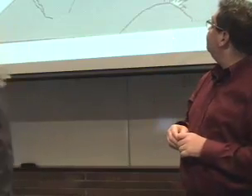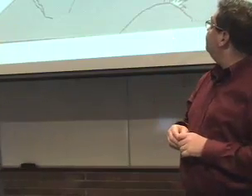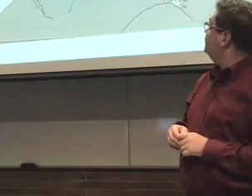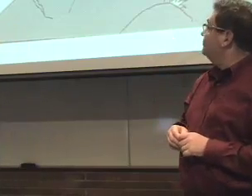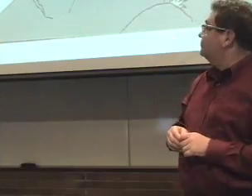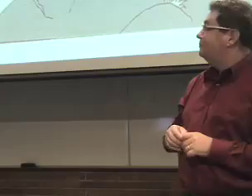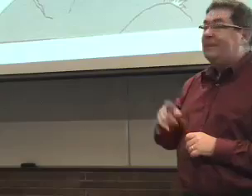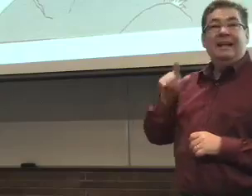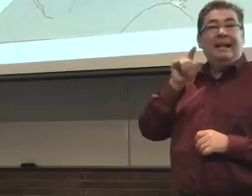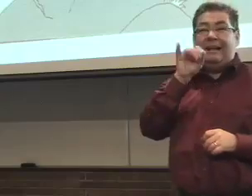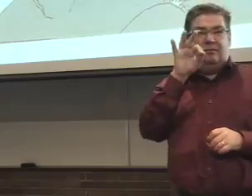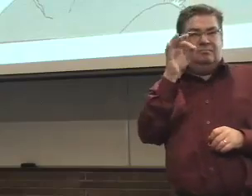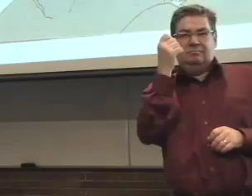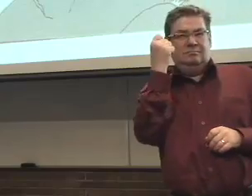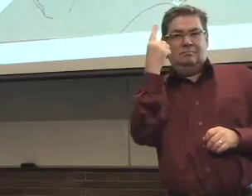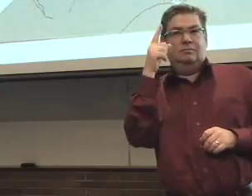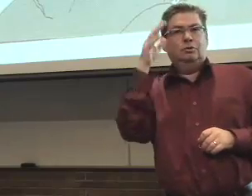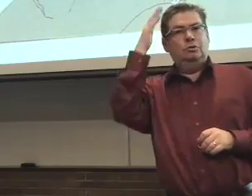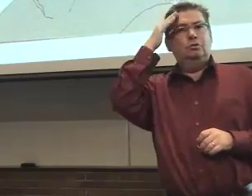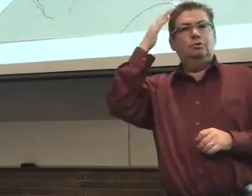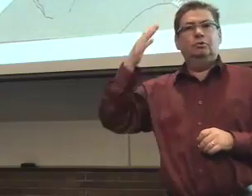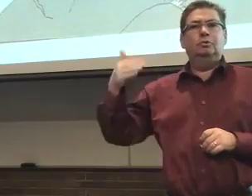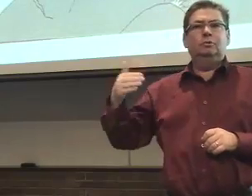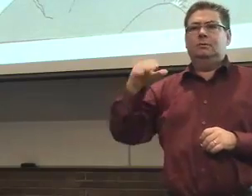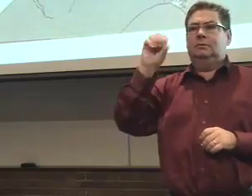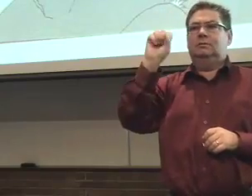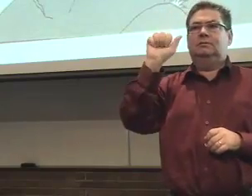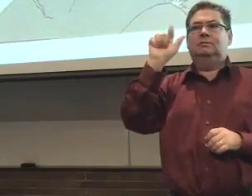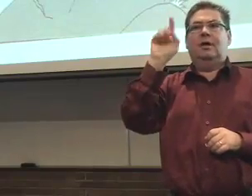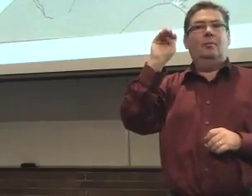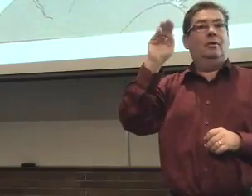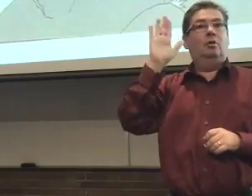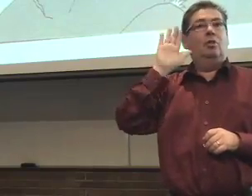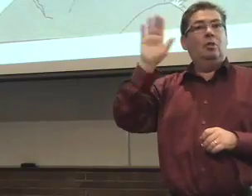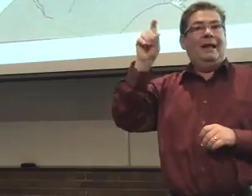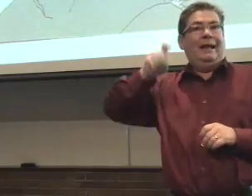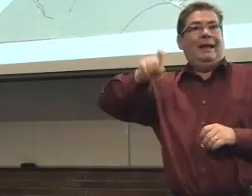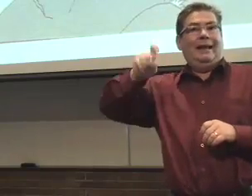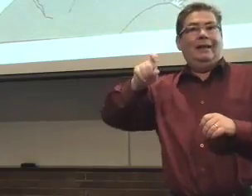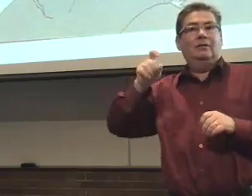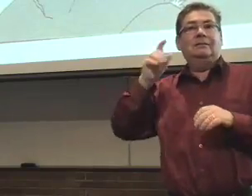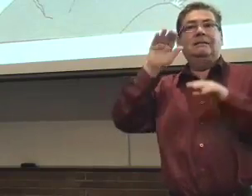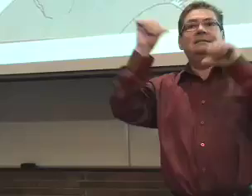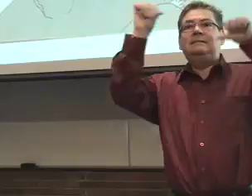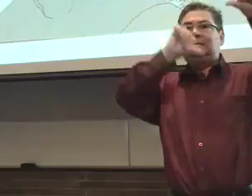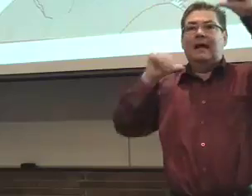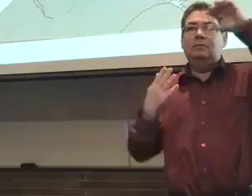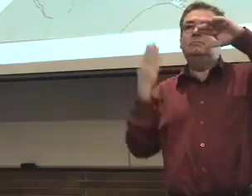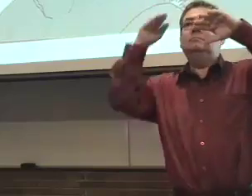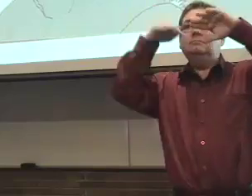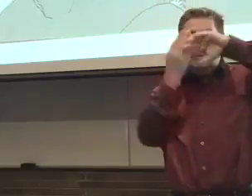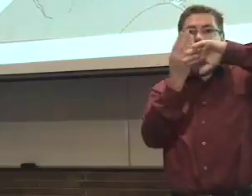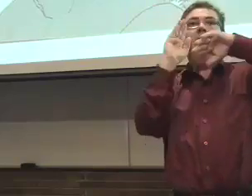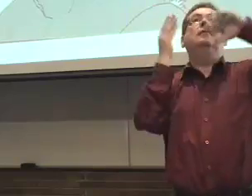If you don't understand the life cycle of the salmon, you never got access to that in science class,